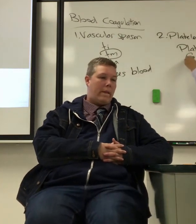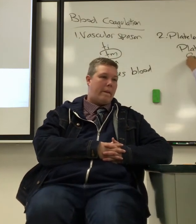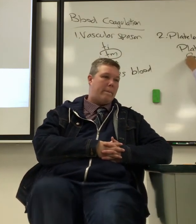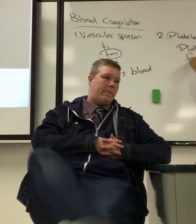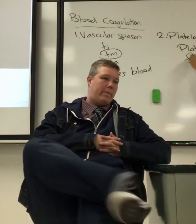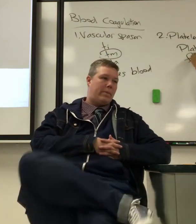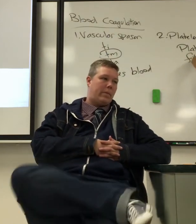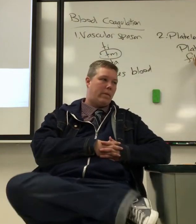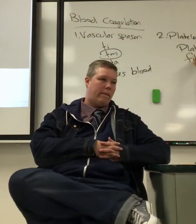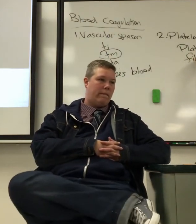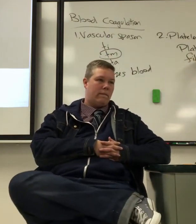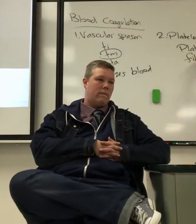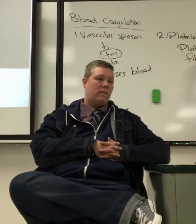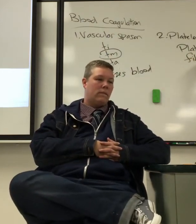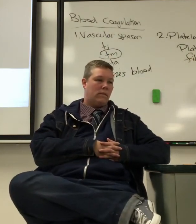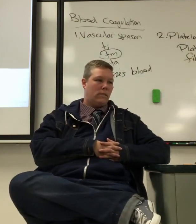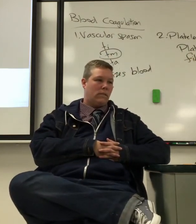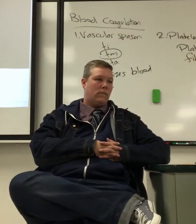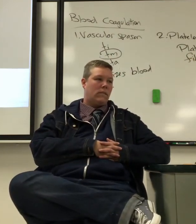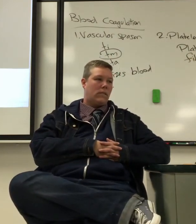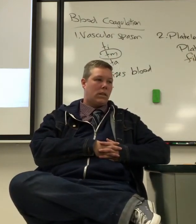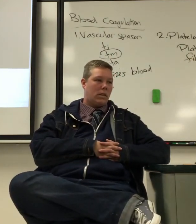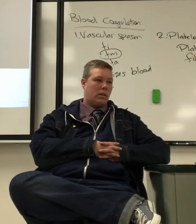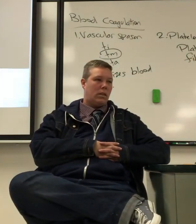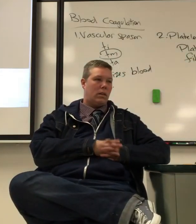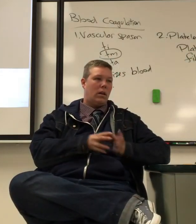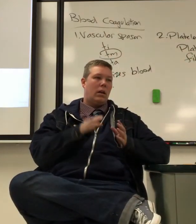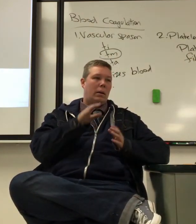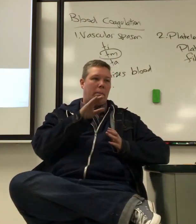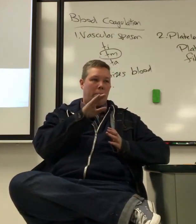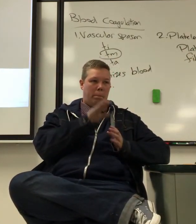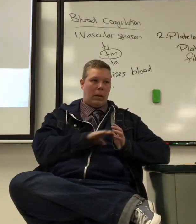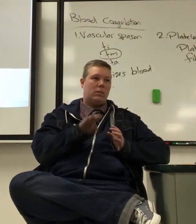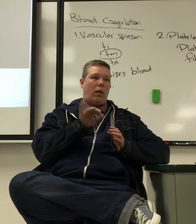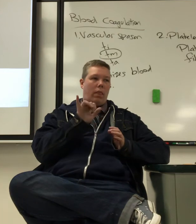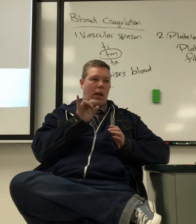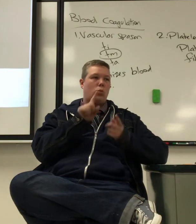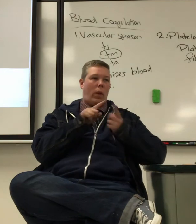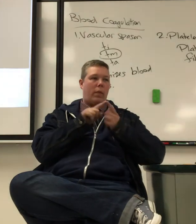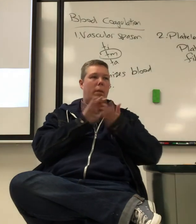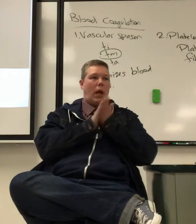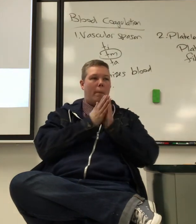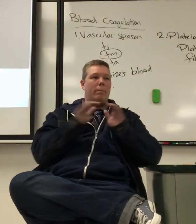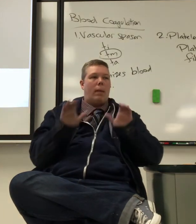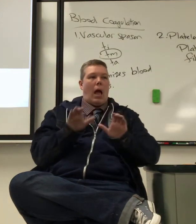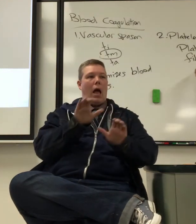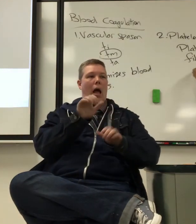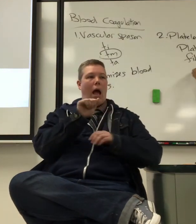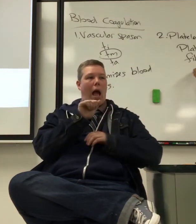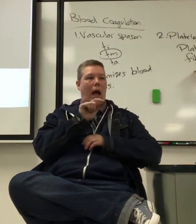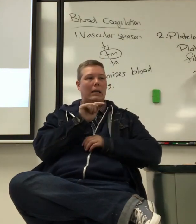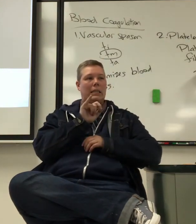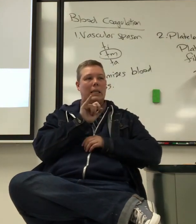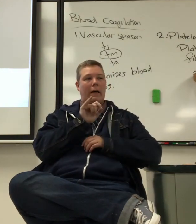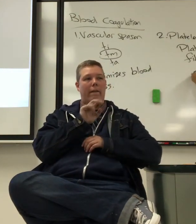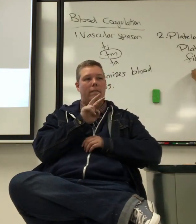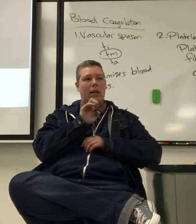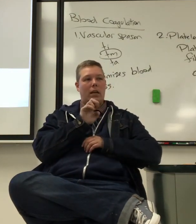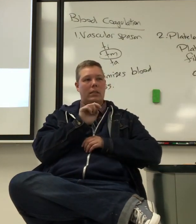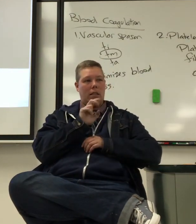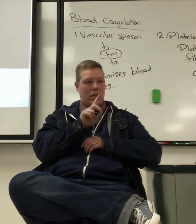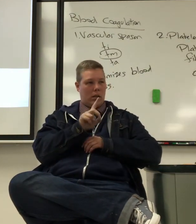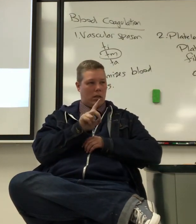collagen fibers. And basically, that's when they become activated. When they become activated, okay, let's say this